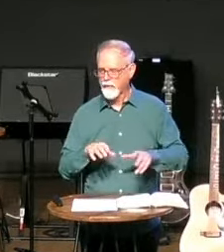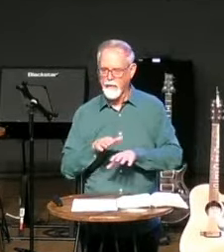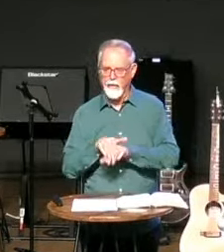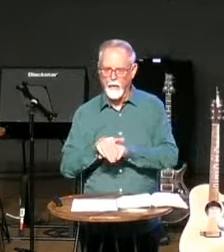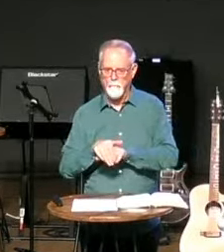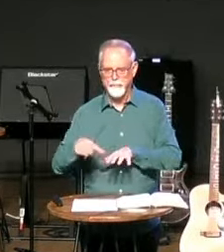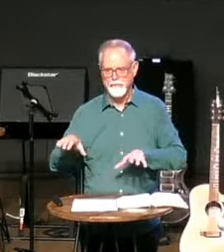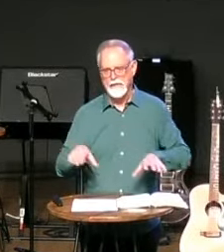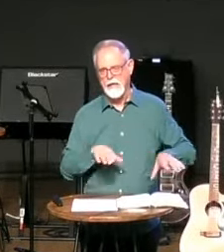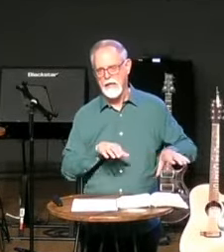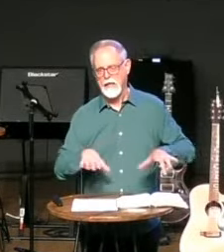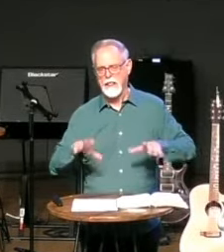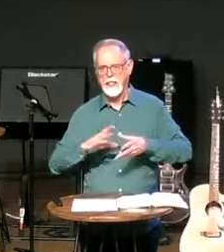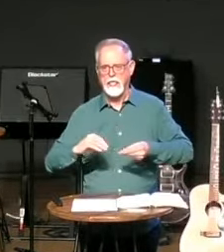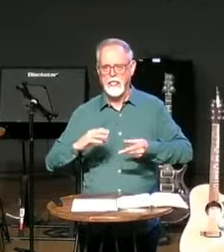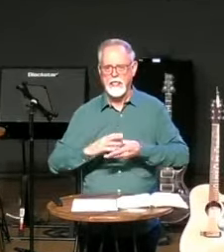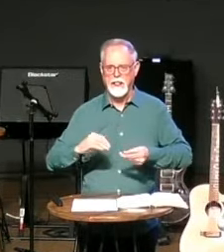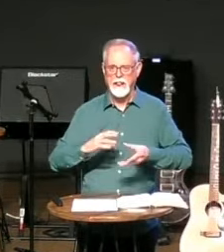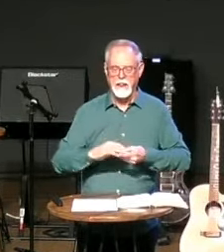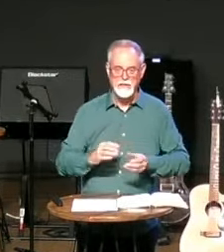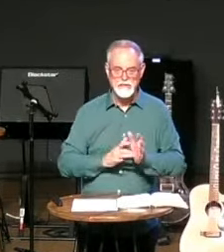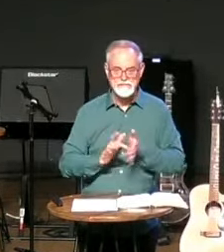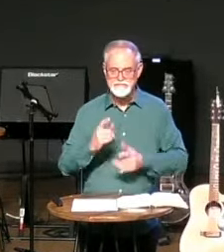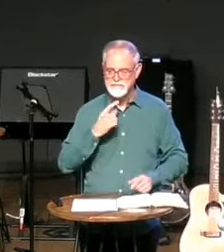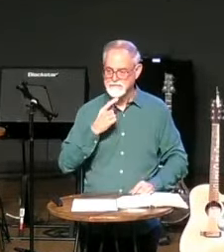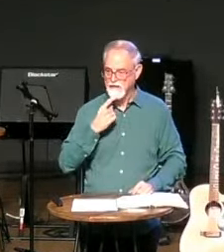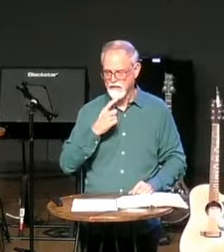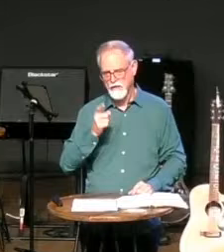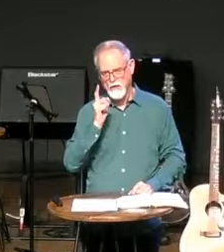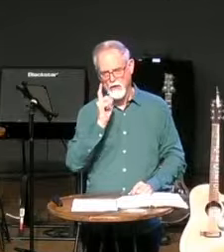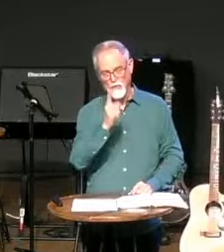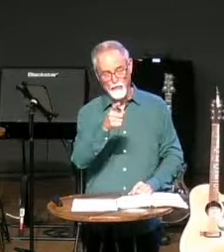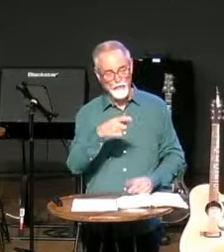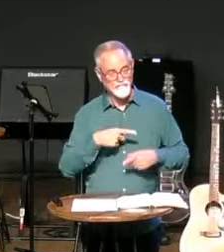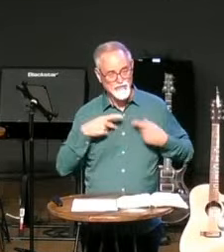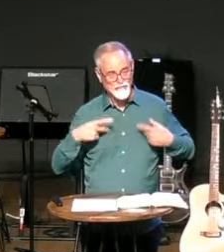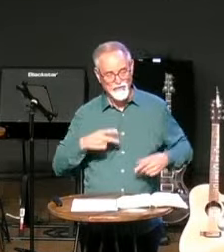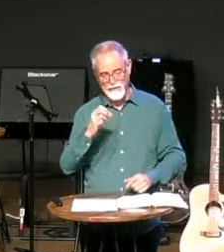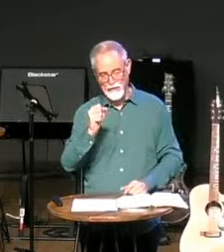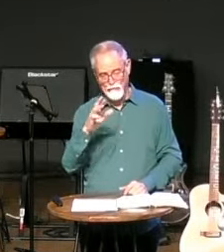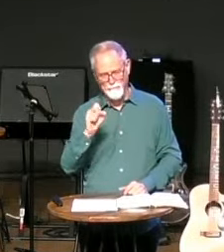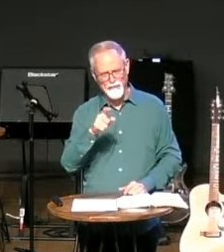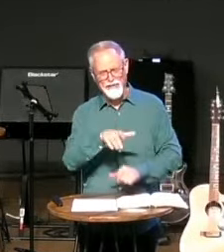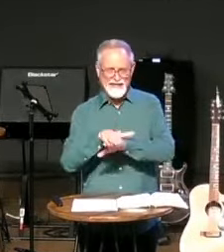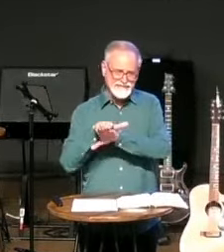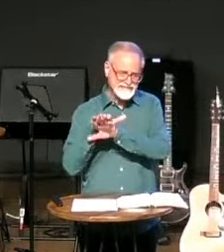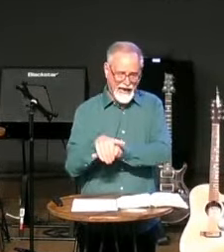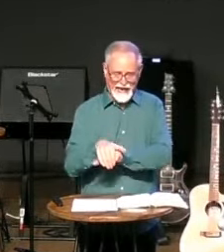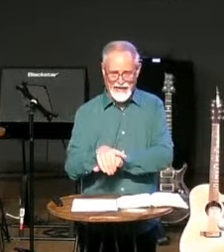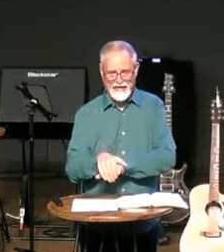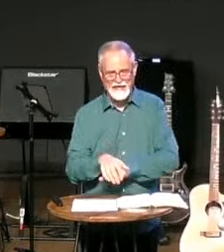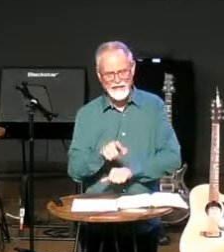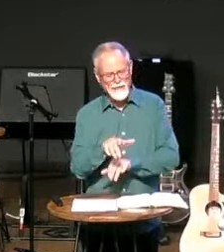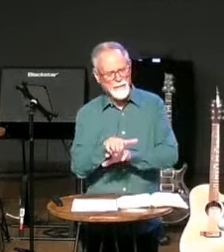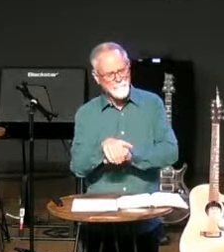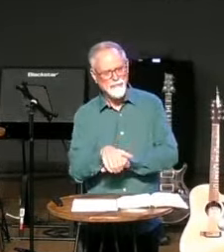This is an English word, lip service, or hypocrisy, as the Bible calls it, right?